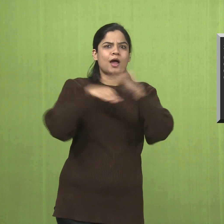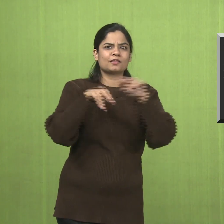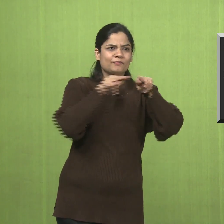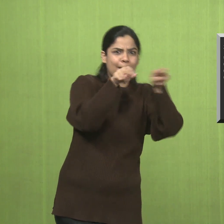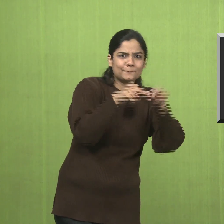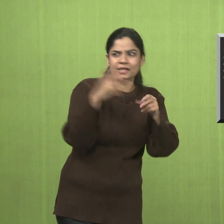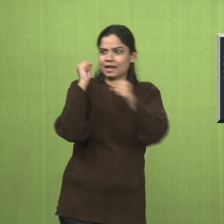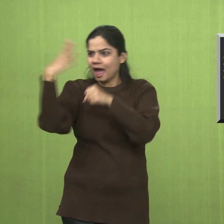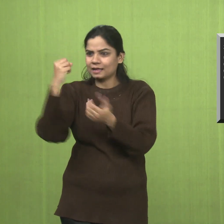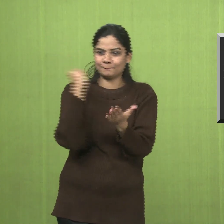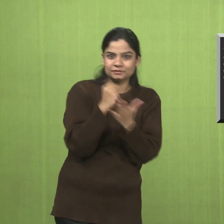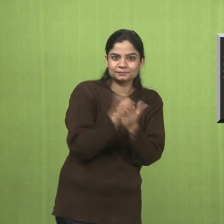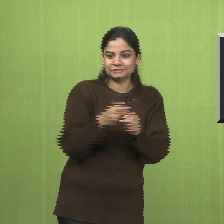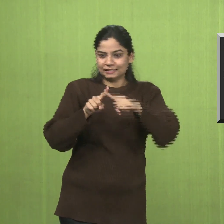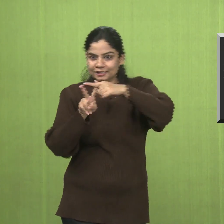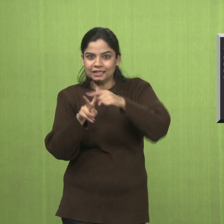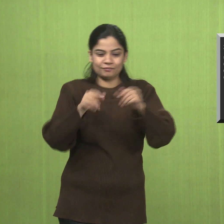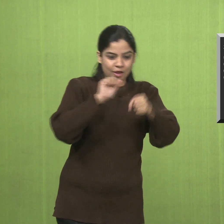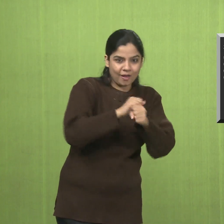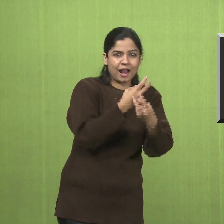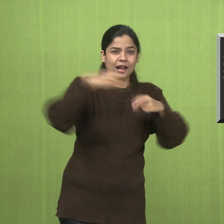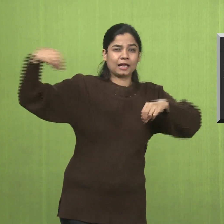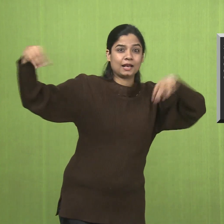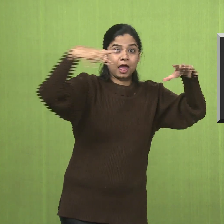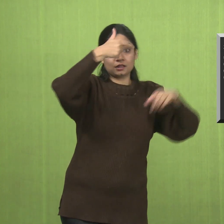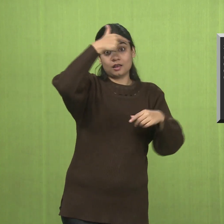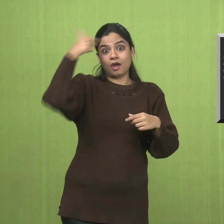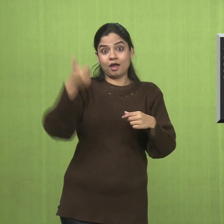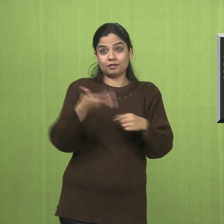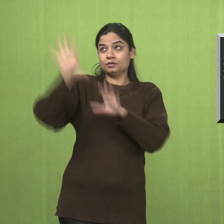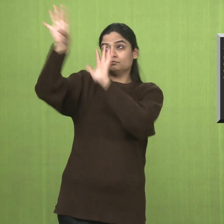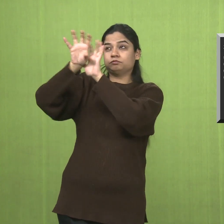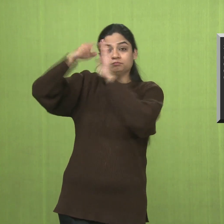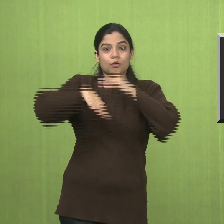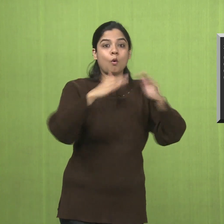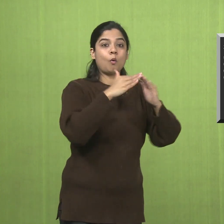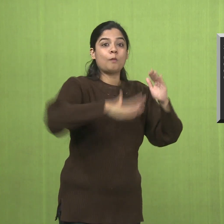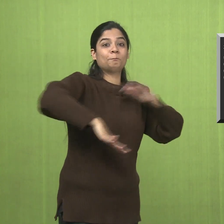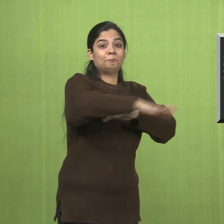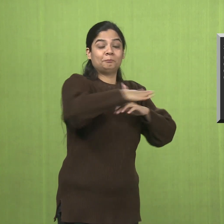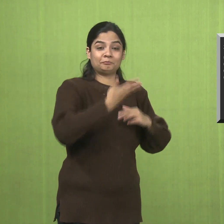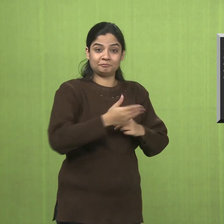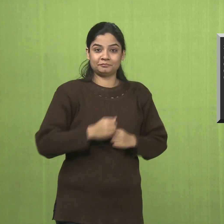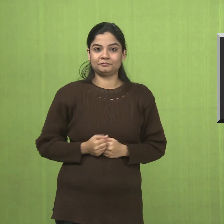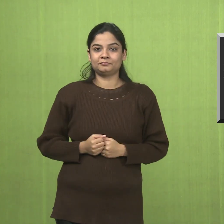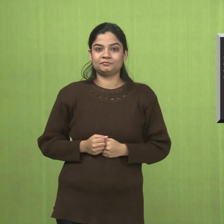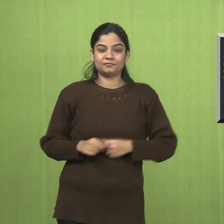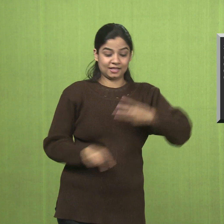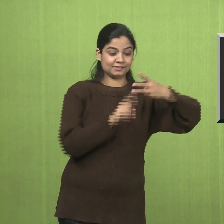well. Inside the homes, when you use electricity, etc., solar lighting can definitely be one of the options of using inside the home. And